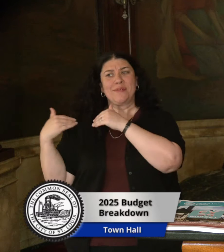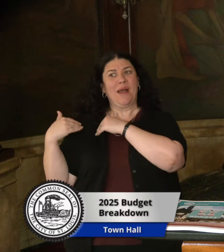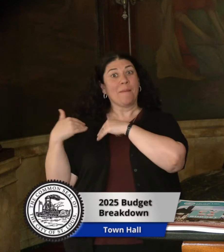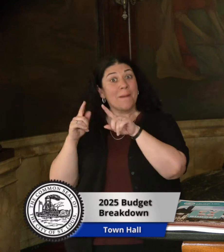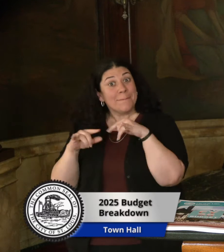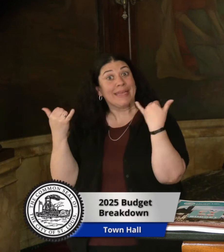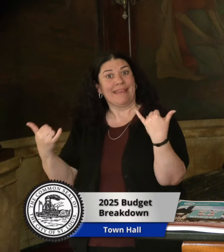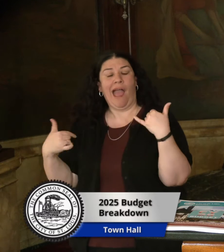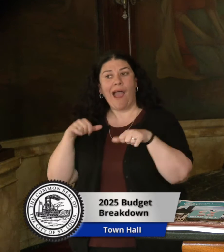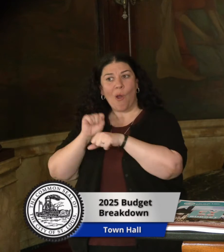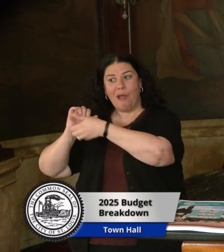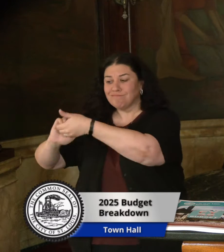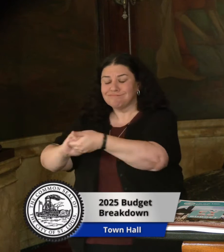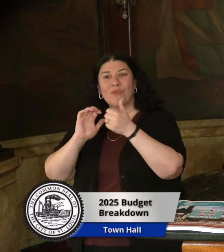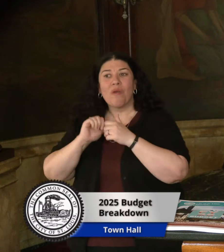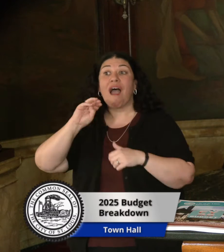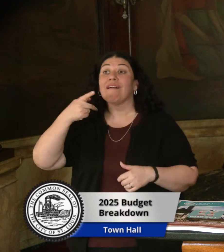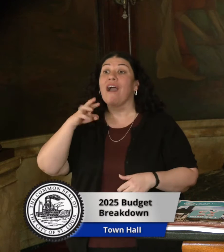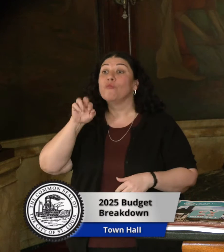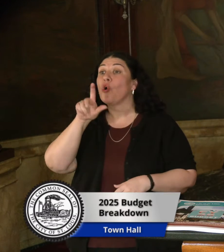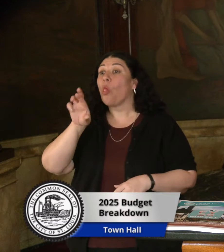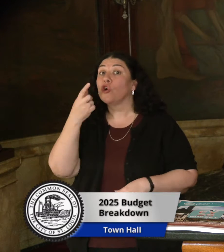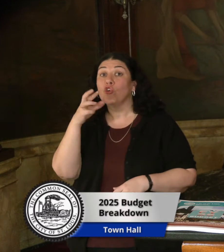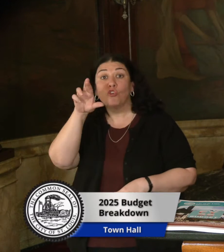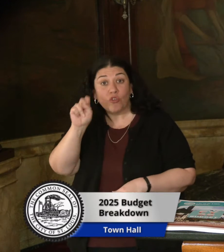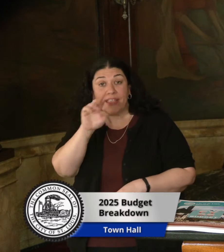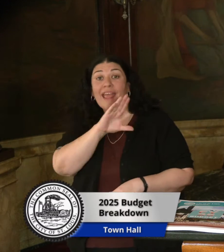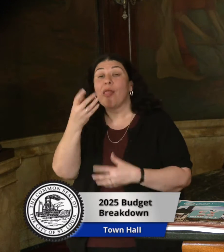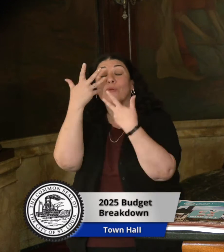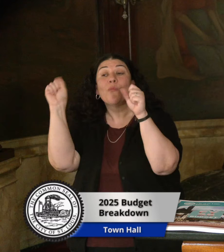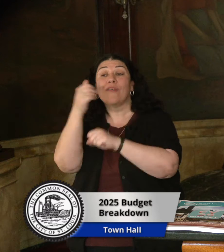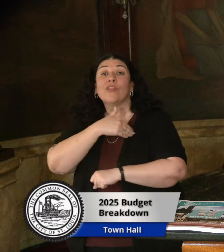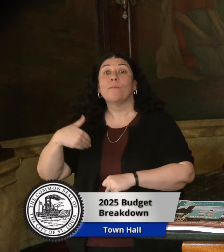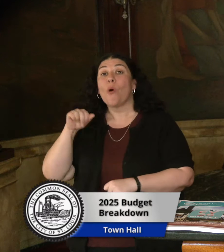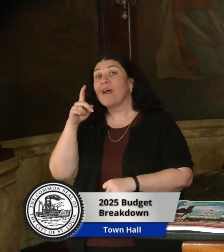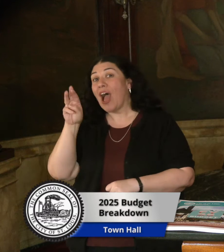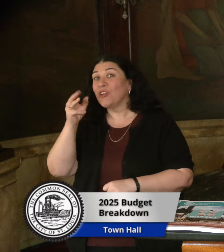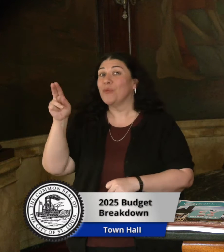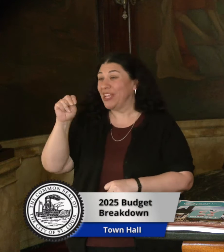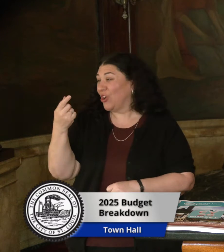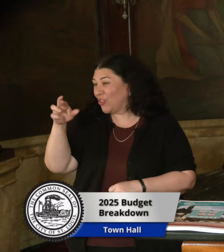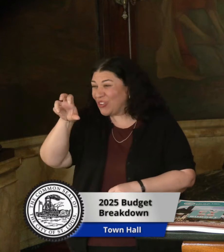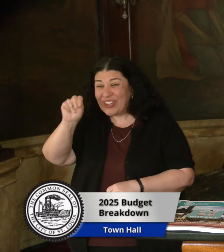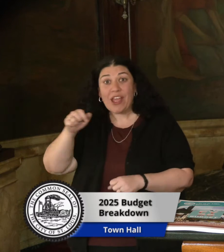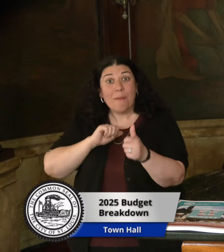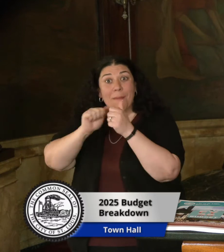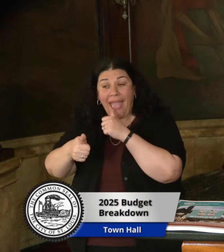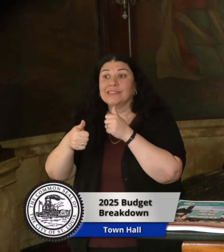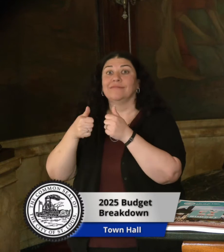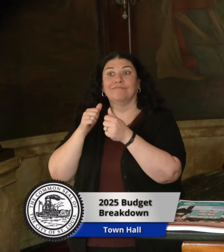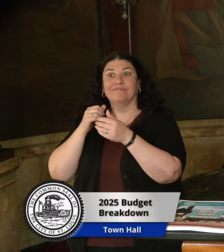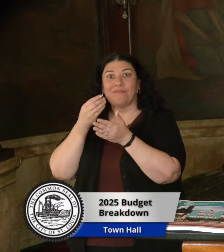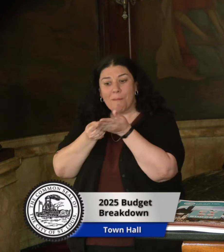now I work collaboratively with Comptroller Green and the President of the Board of Aldermen Green to pass a budget that reflects